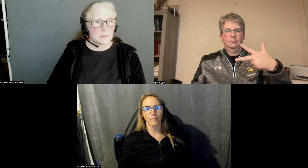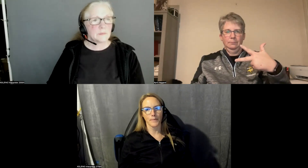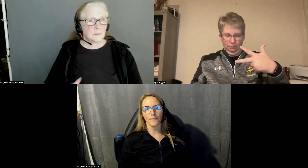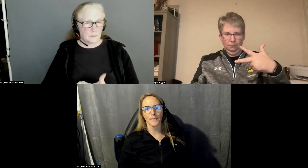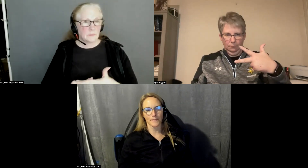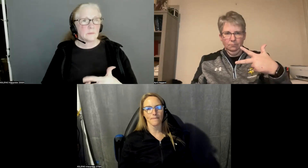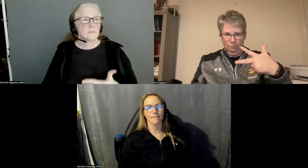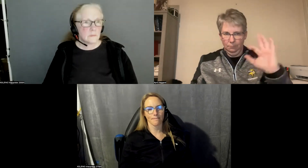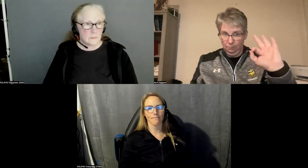Berry.